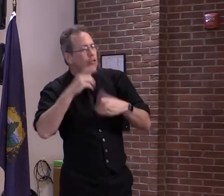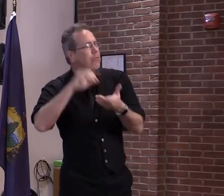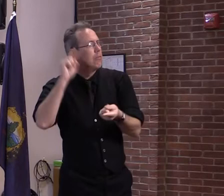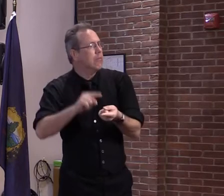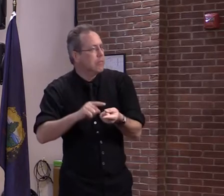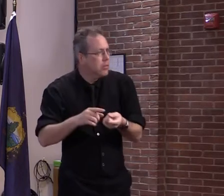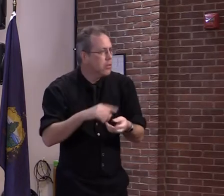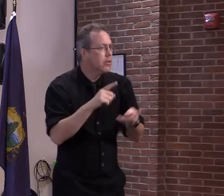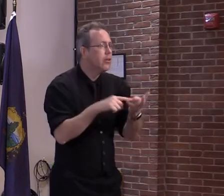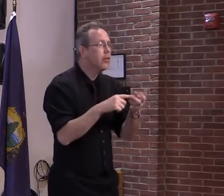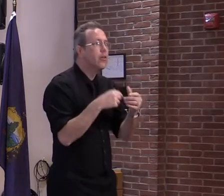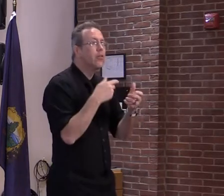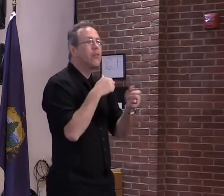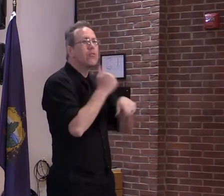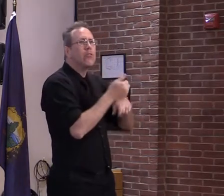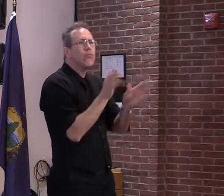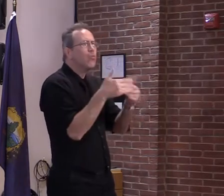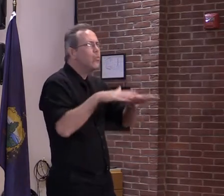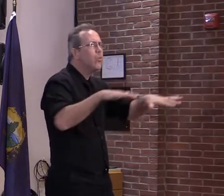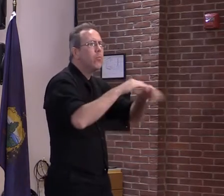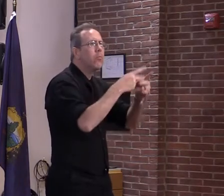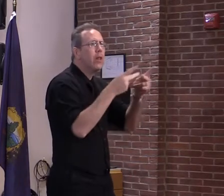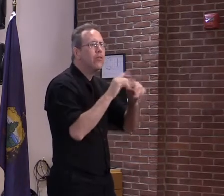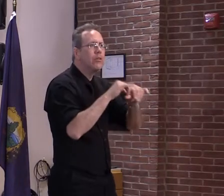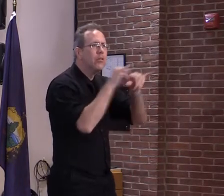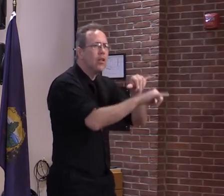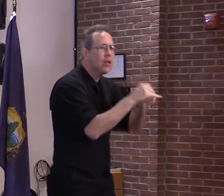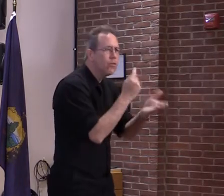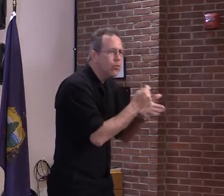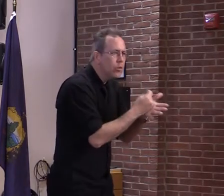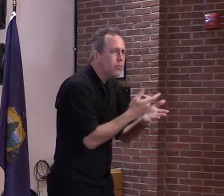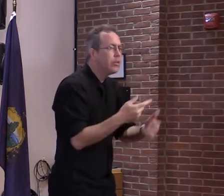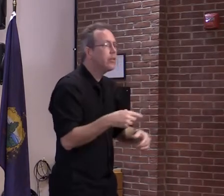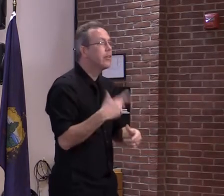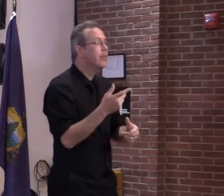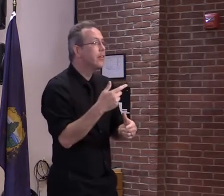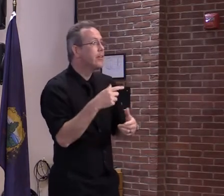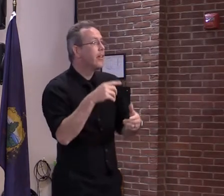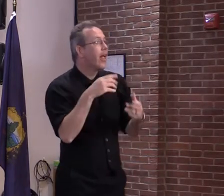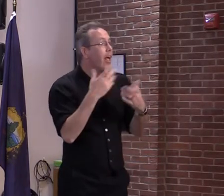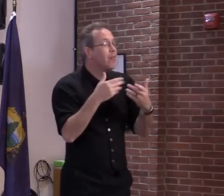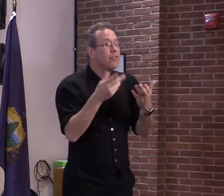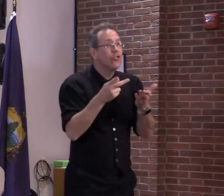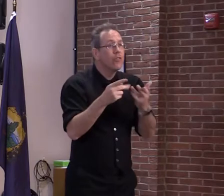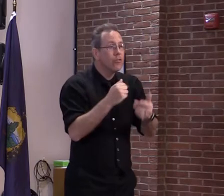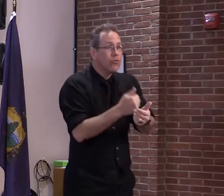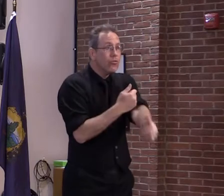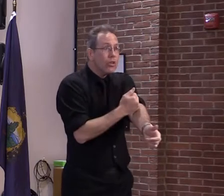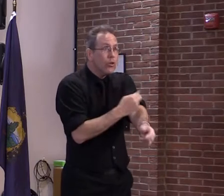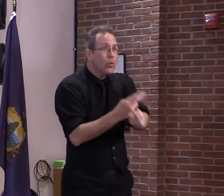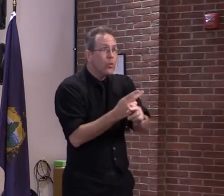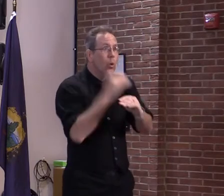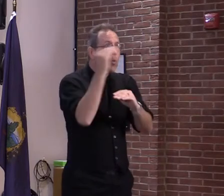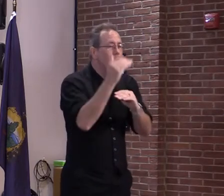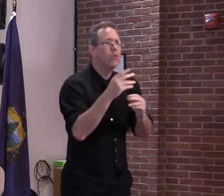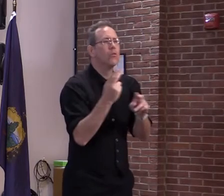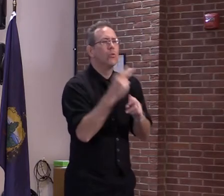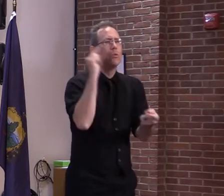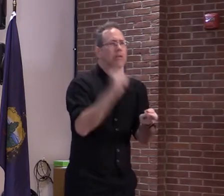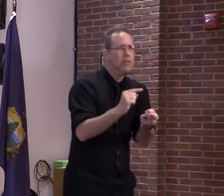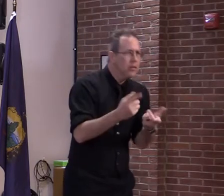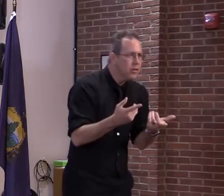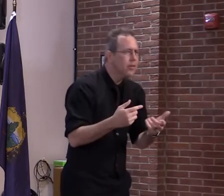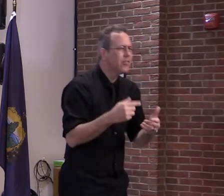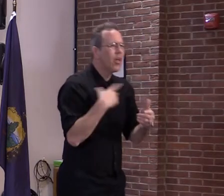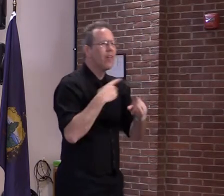departments at all of our syringe service programs around the state. And these are very effective strategies that can now work